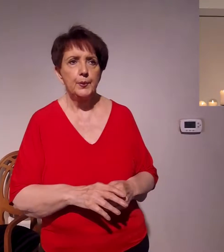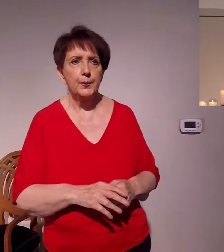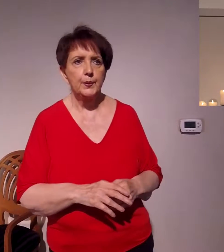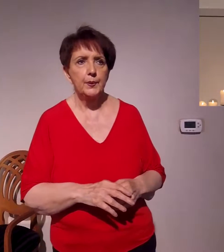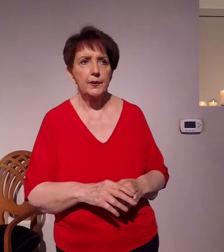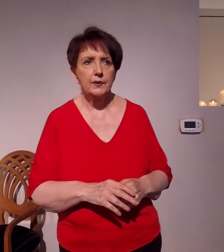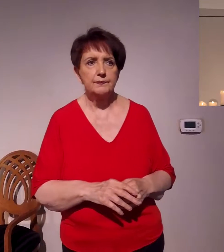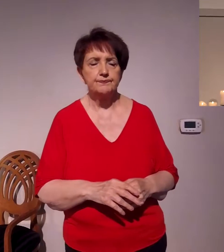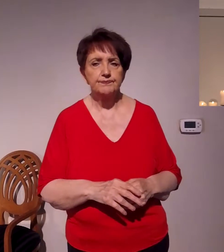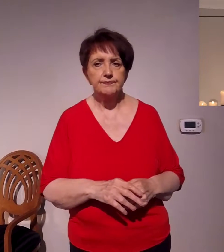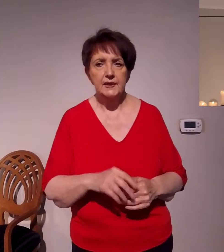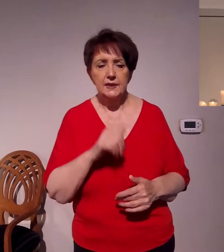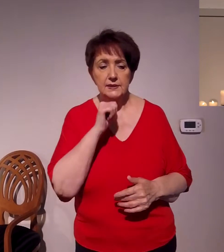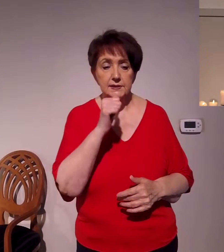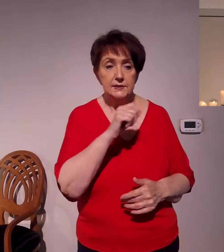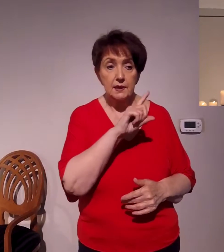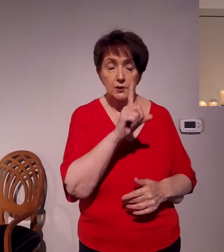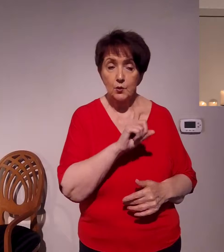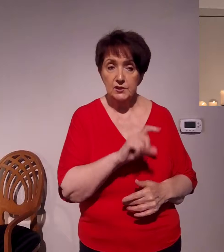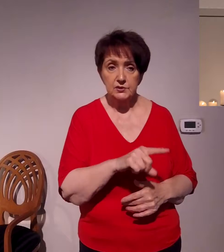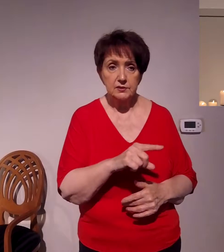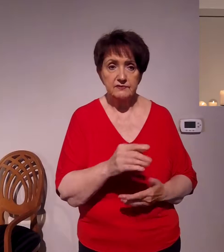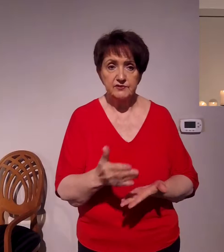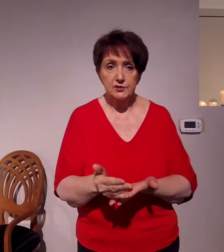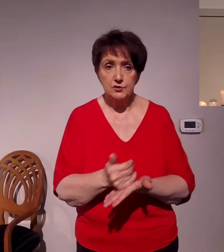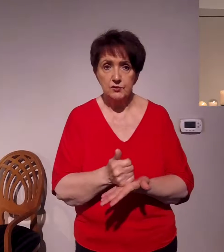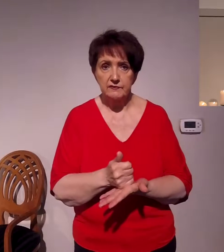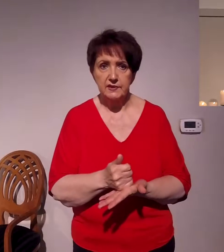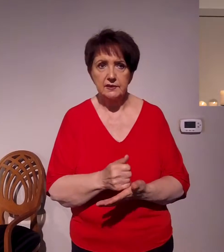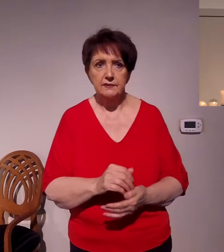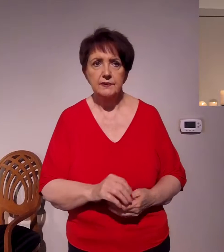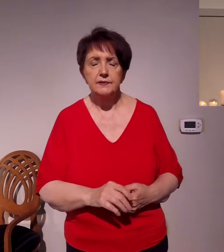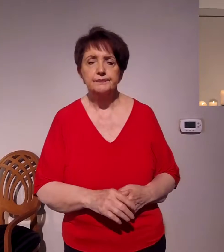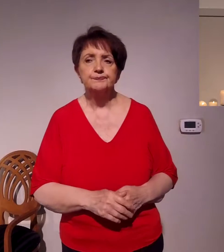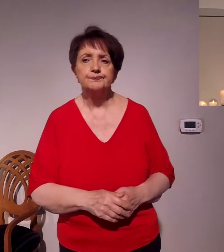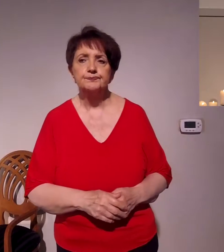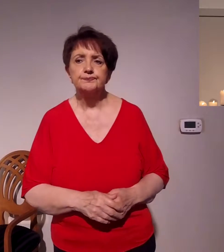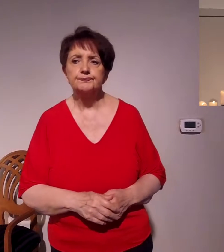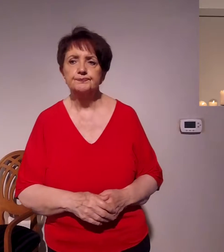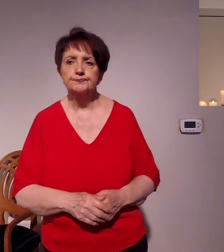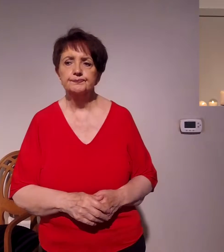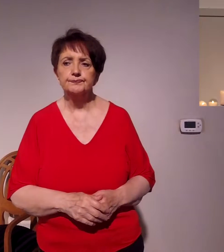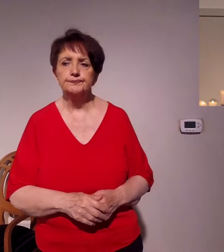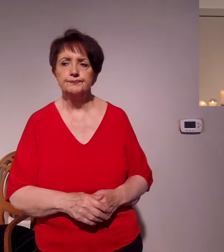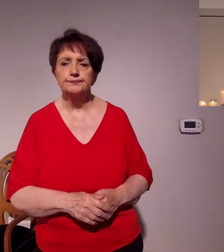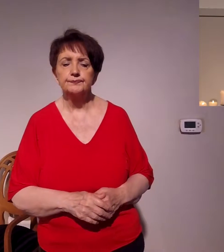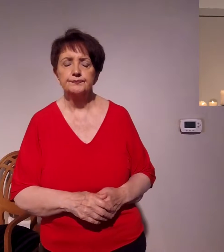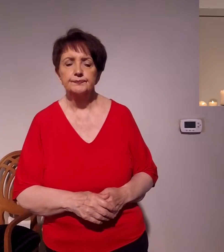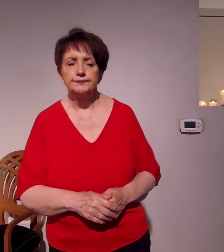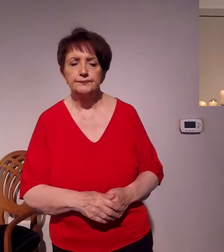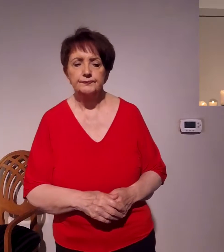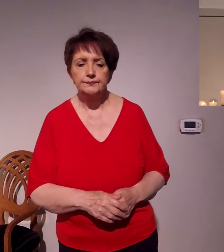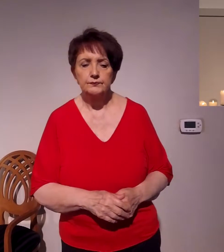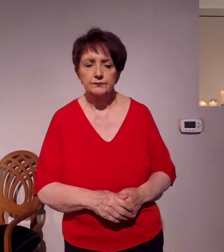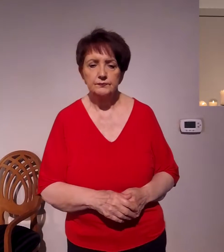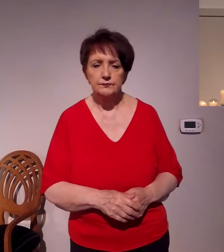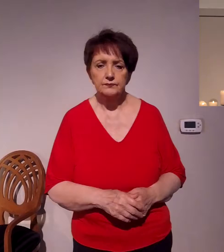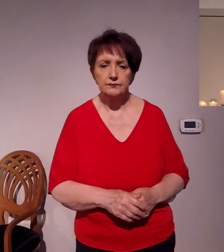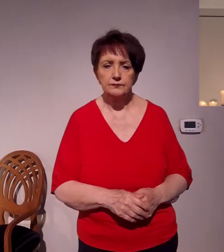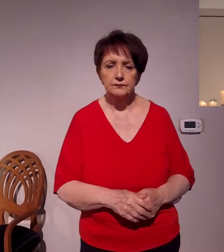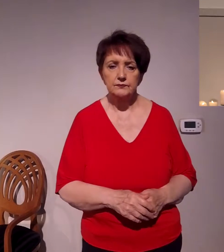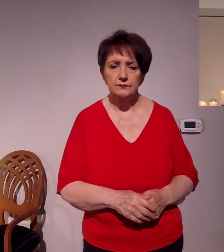it isn't a question of deserving. Ernest Holmes also points out about this parable, because